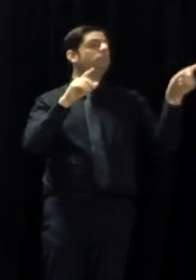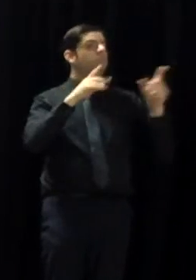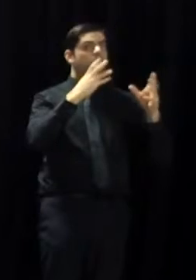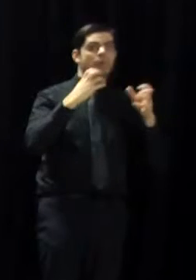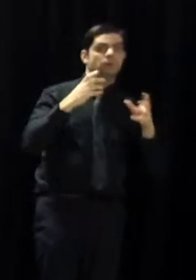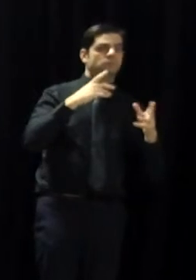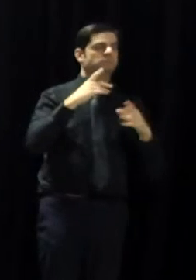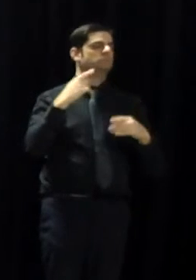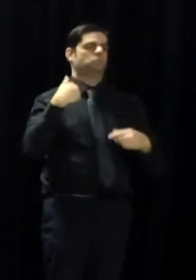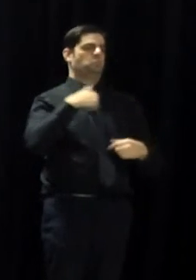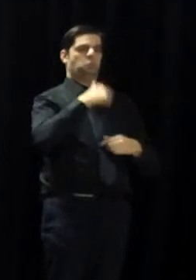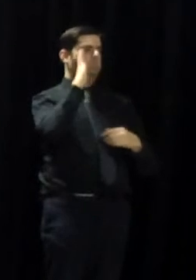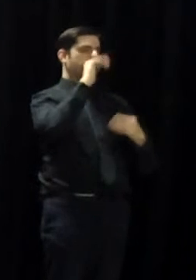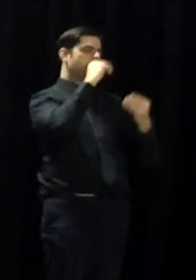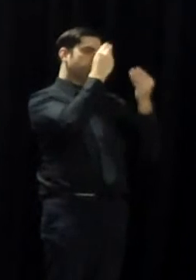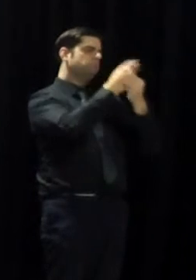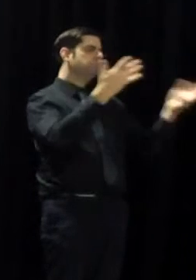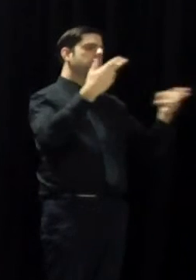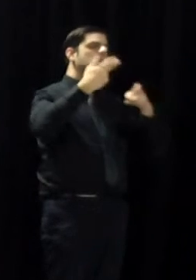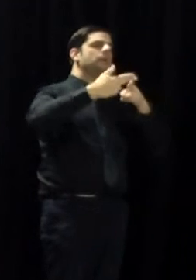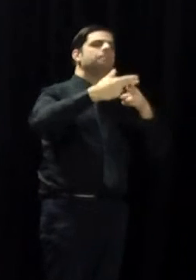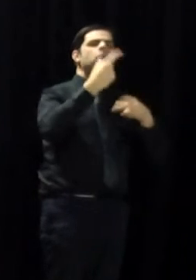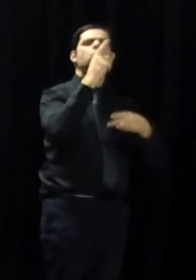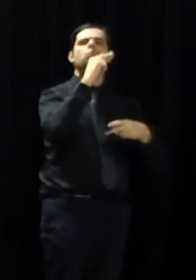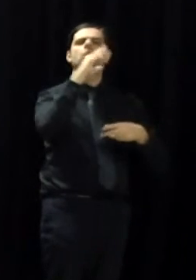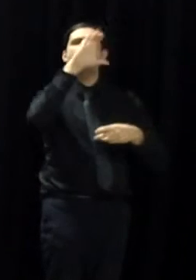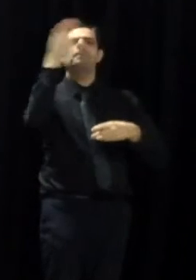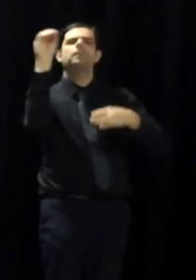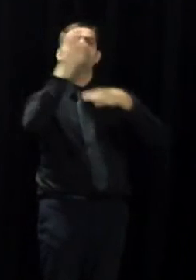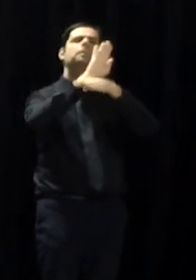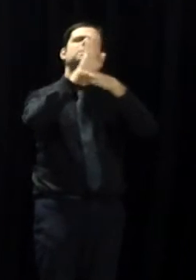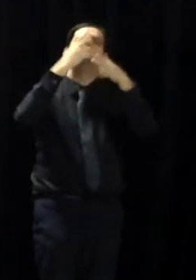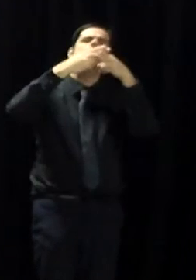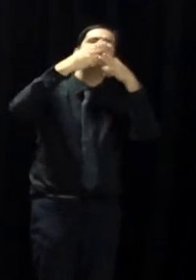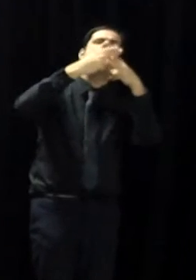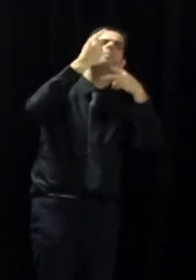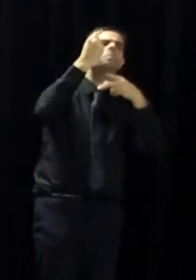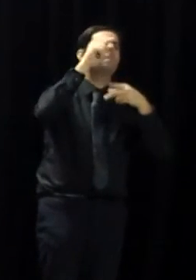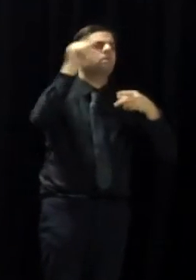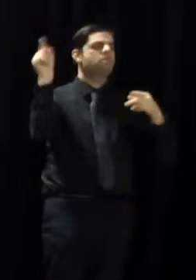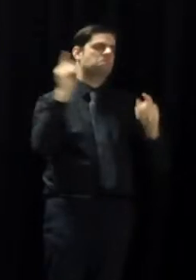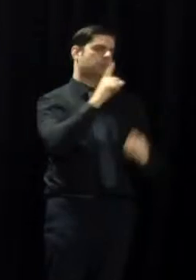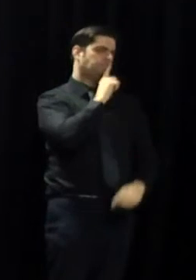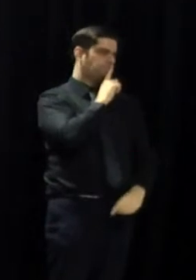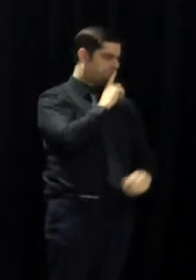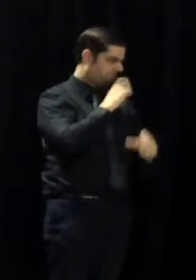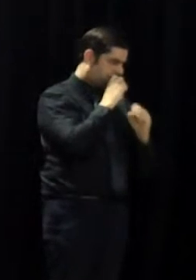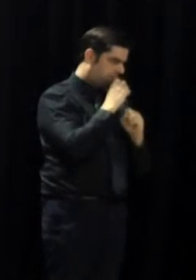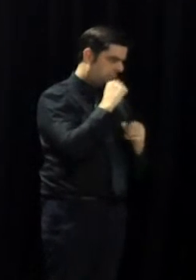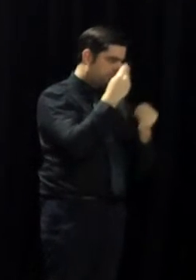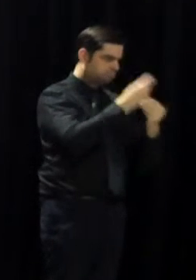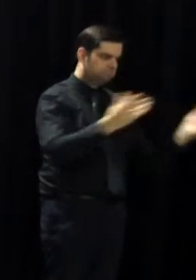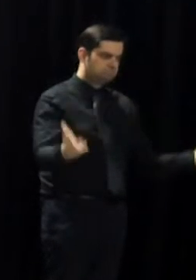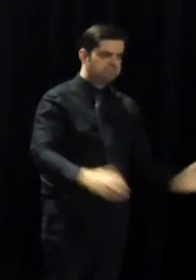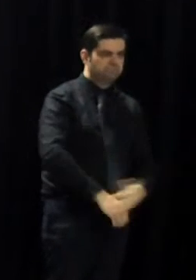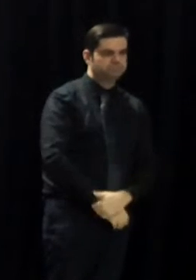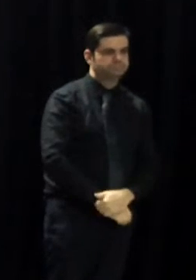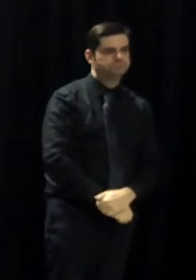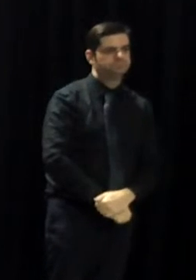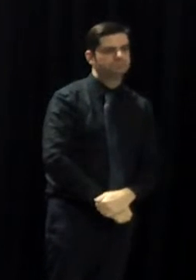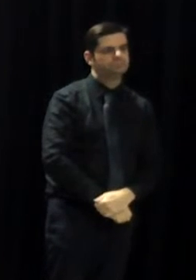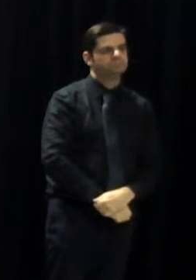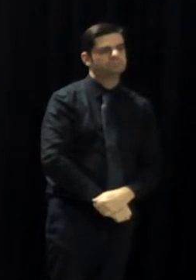But to just give everybody, a synopsis on where I see things, today we have more recoveries, 471, than we had